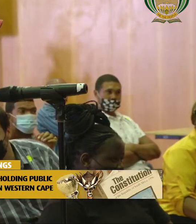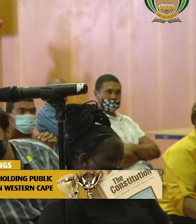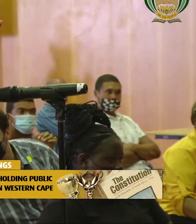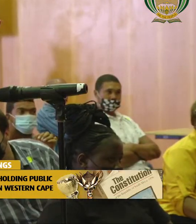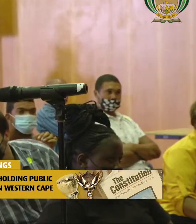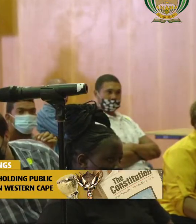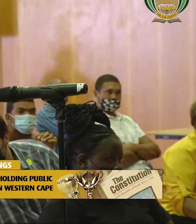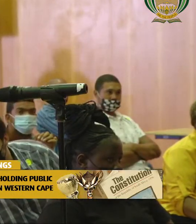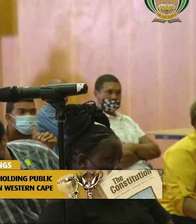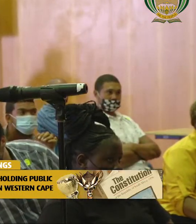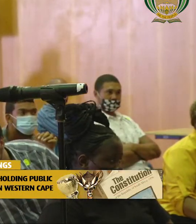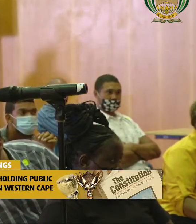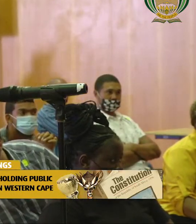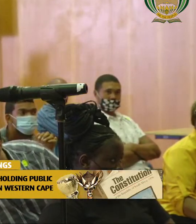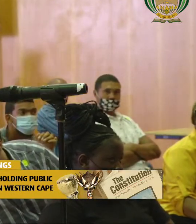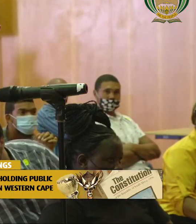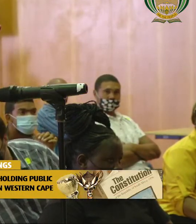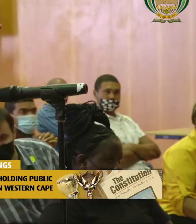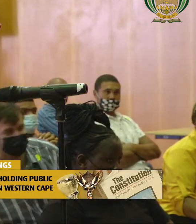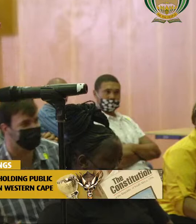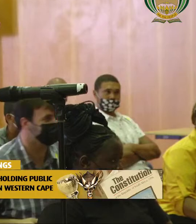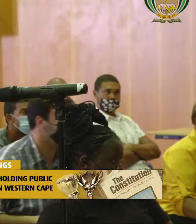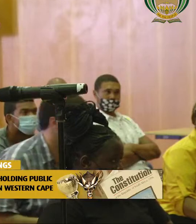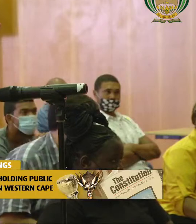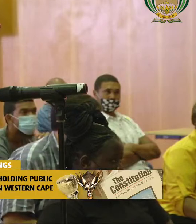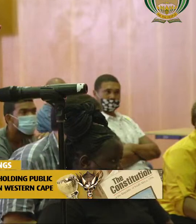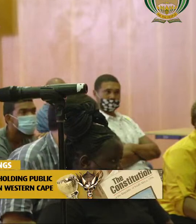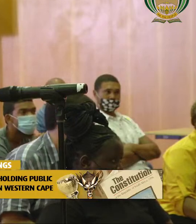No, right before he comes.